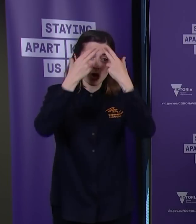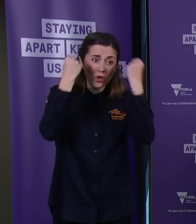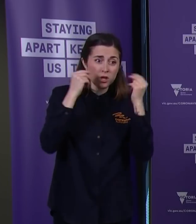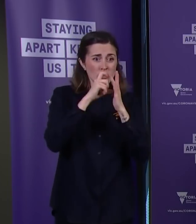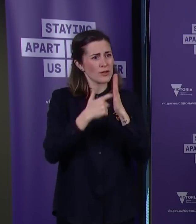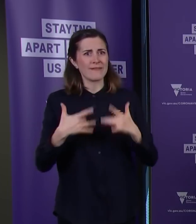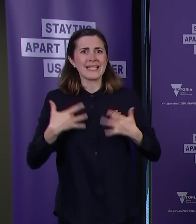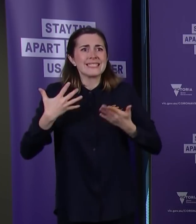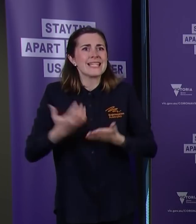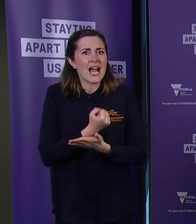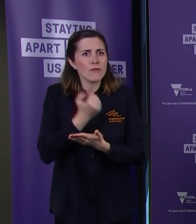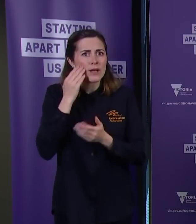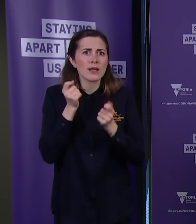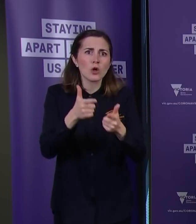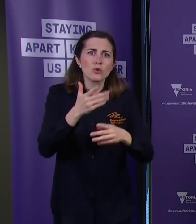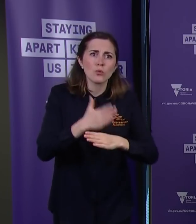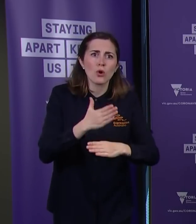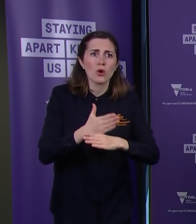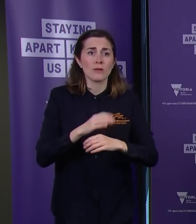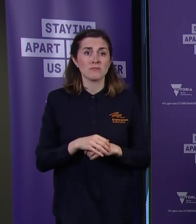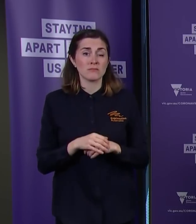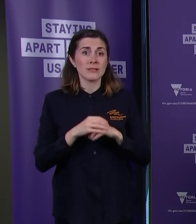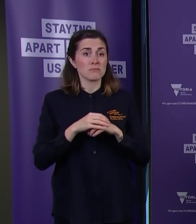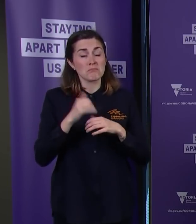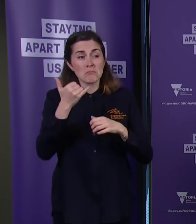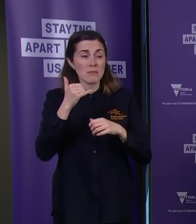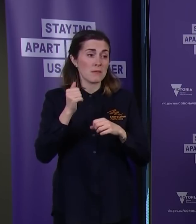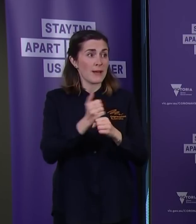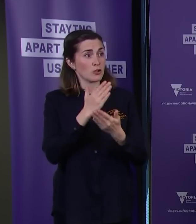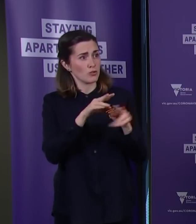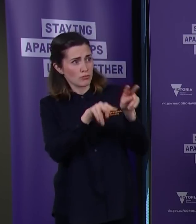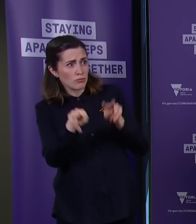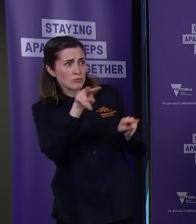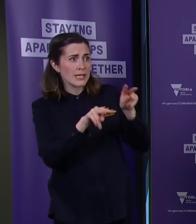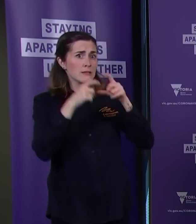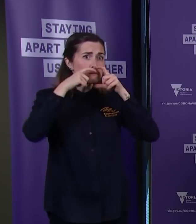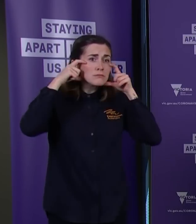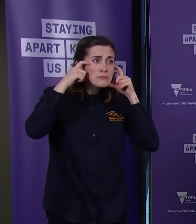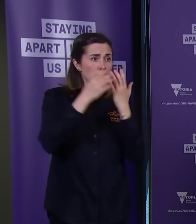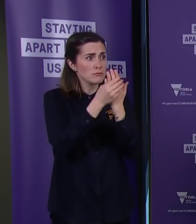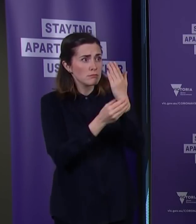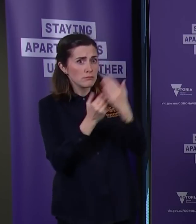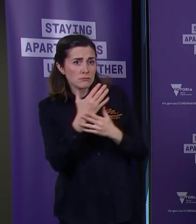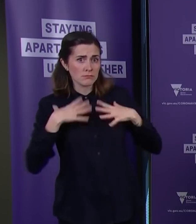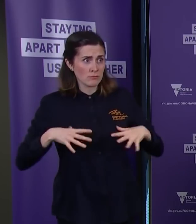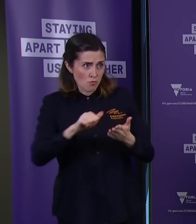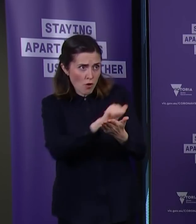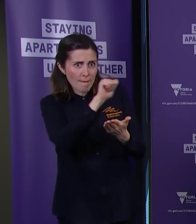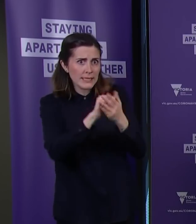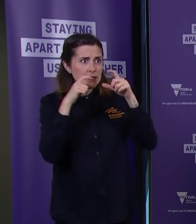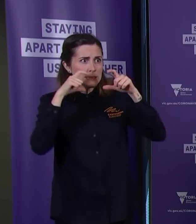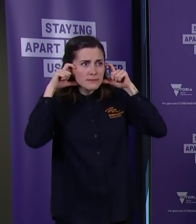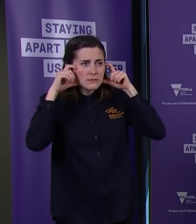work safely, whether it's through fit testing, whether it's through PPE, whether it's through physical changes in the